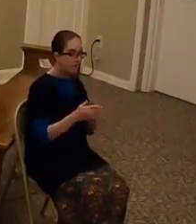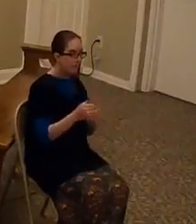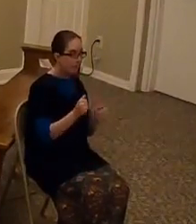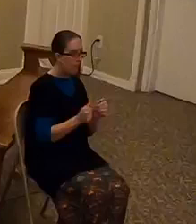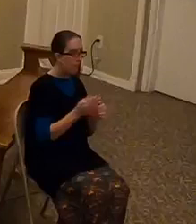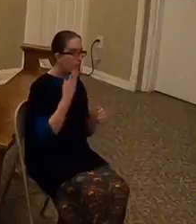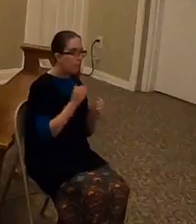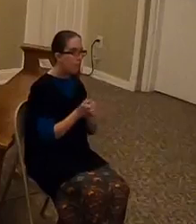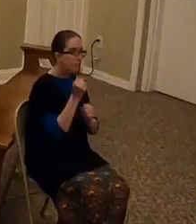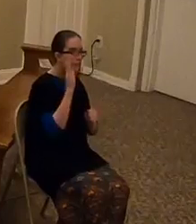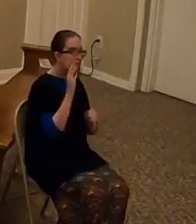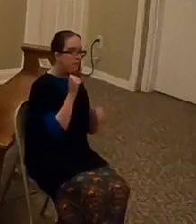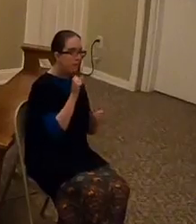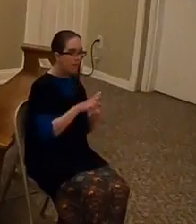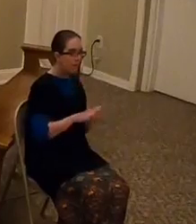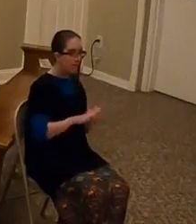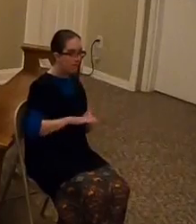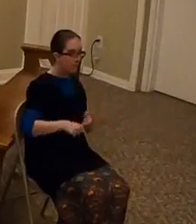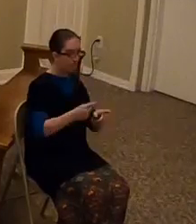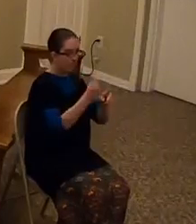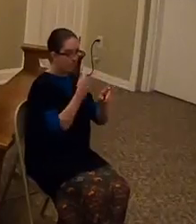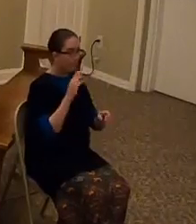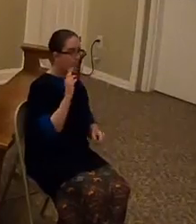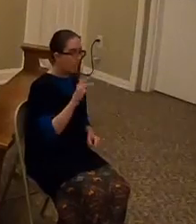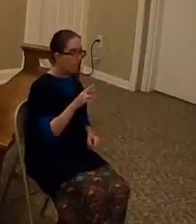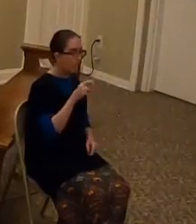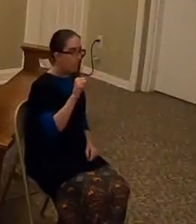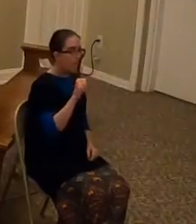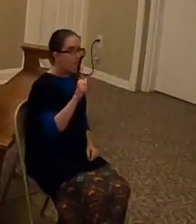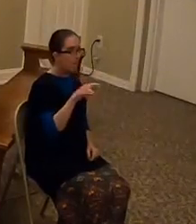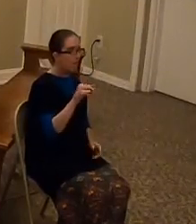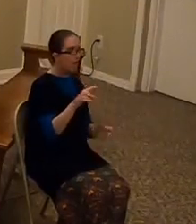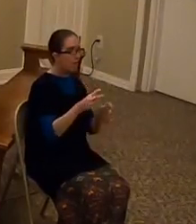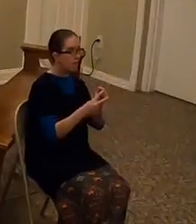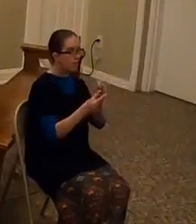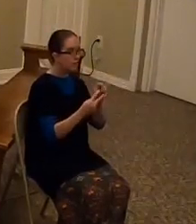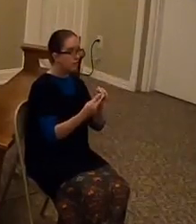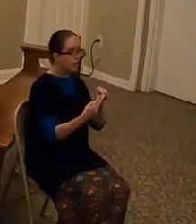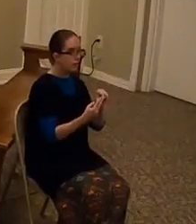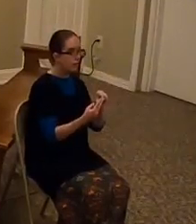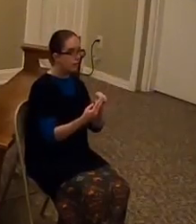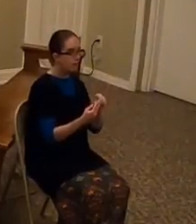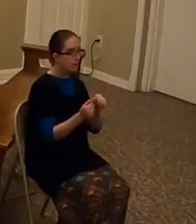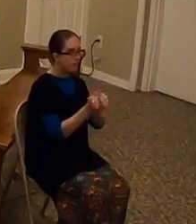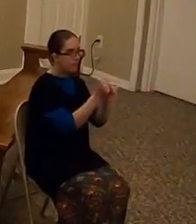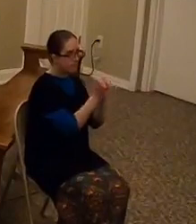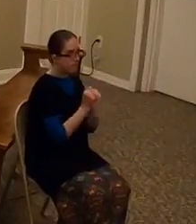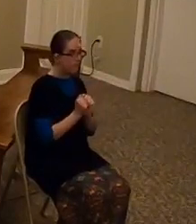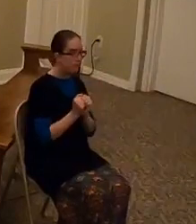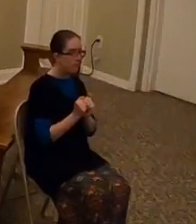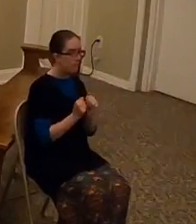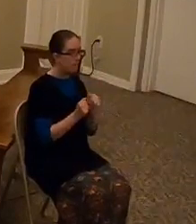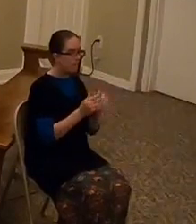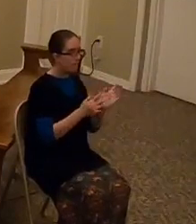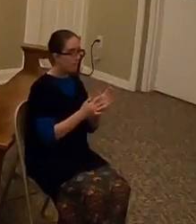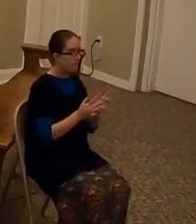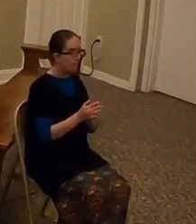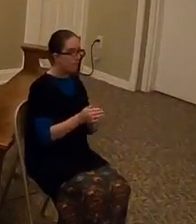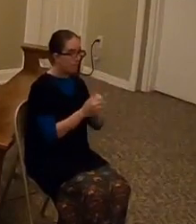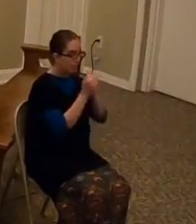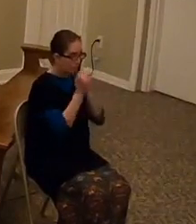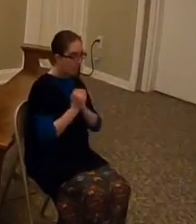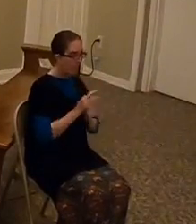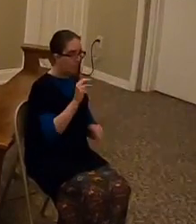shall not be taken away from her. The difference was that Mary had chosen to spend time listening to the Savior's voice.